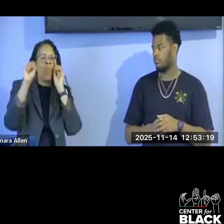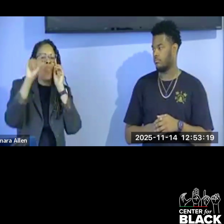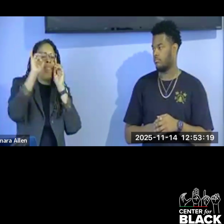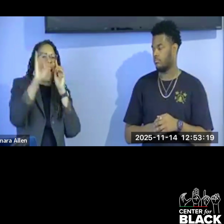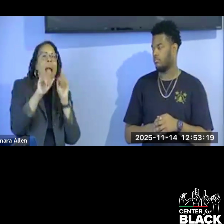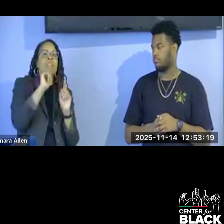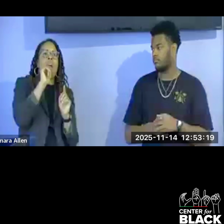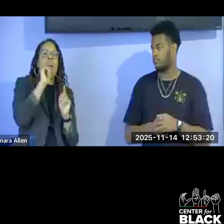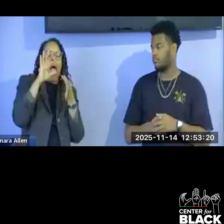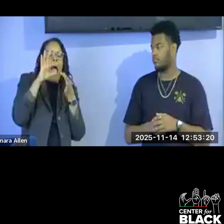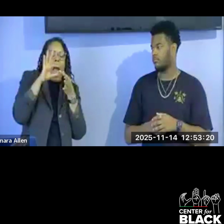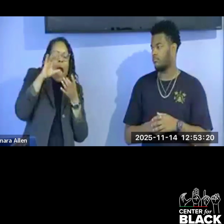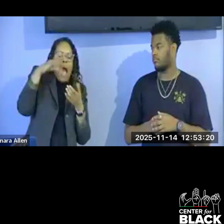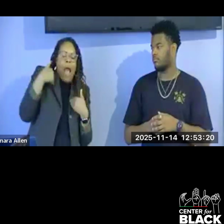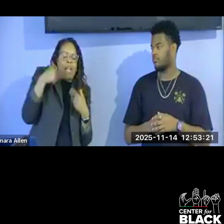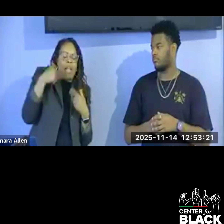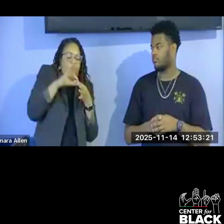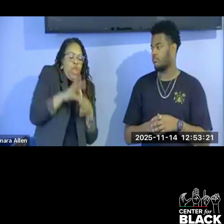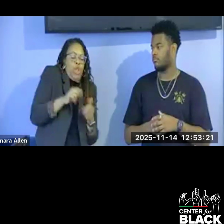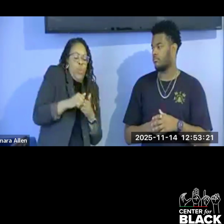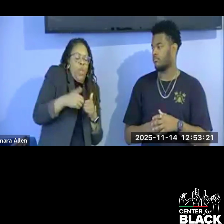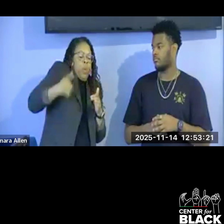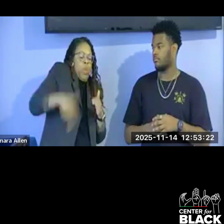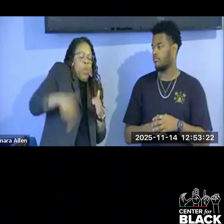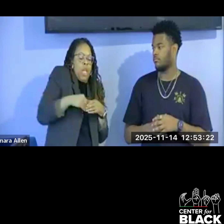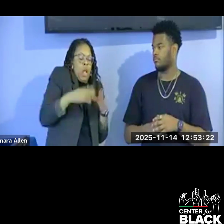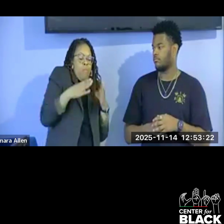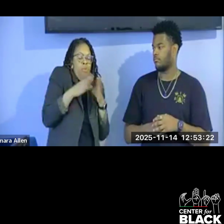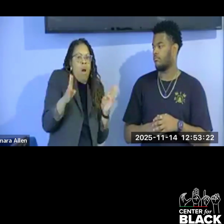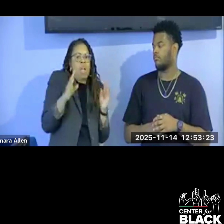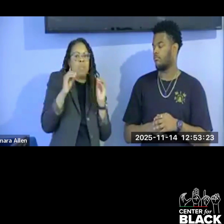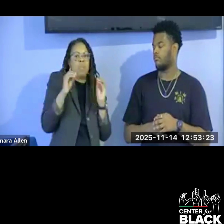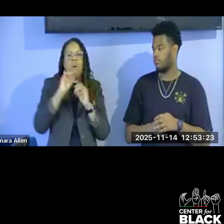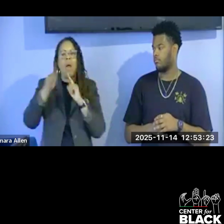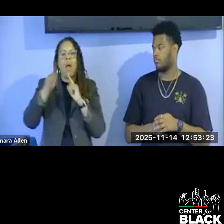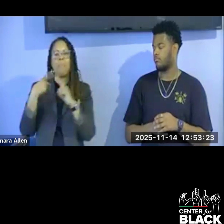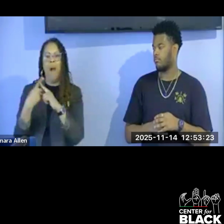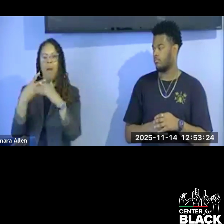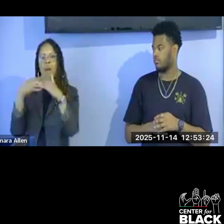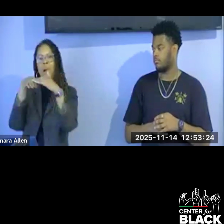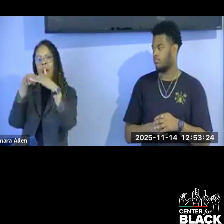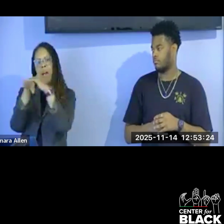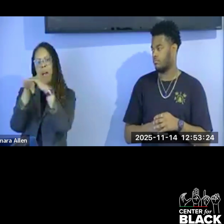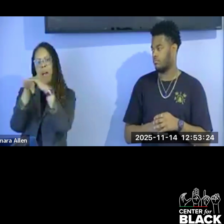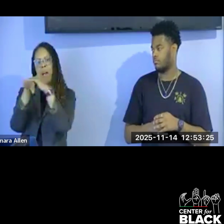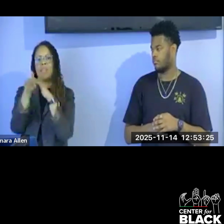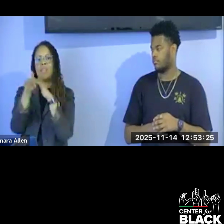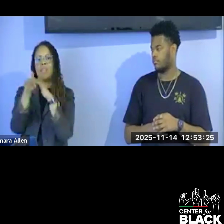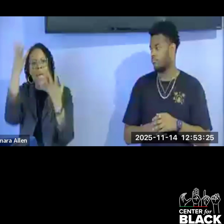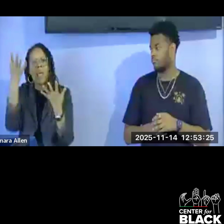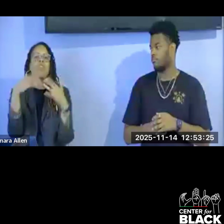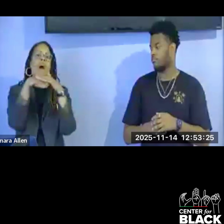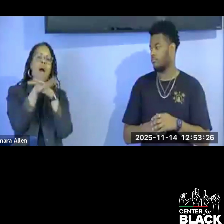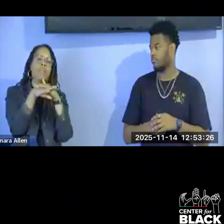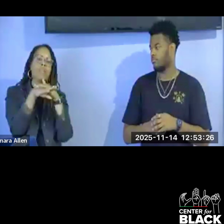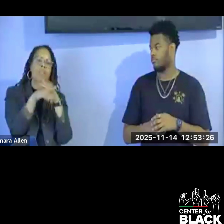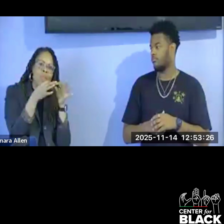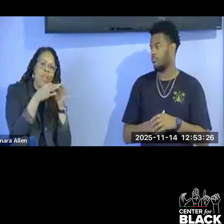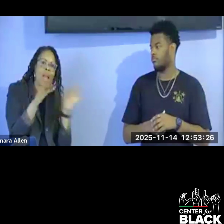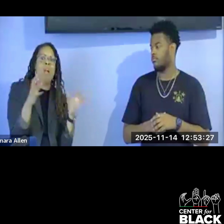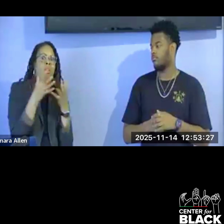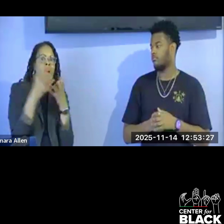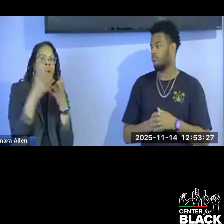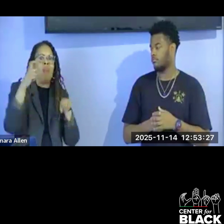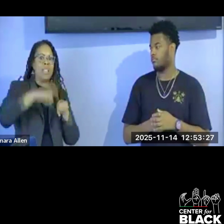church, but they weren't aware of the resources that were available. And so my point is it's